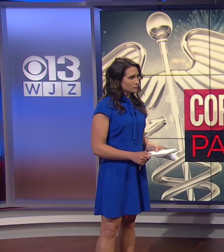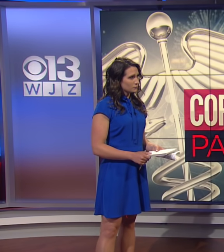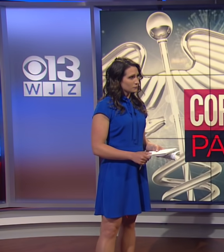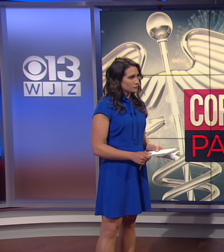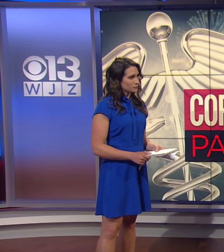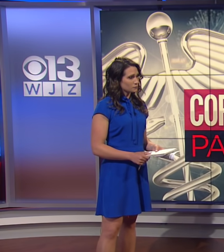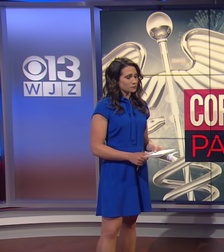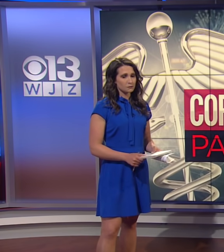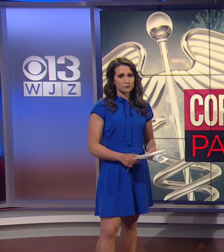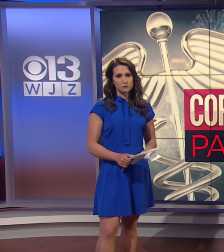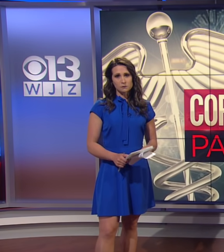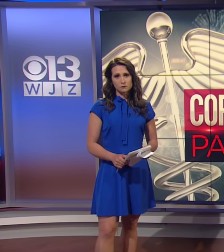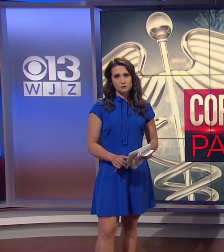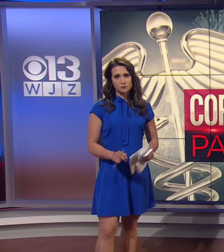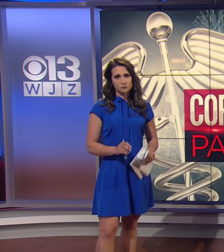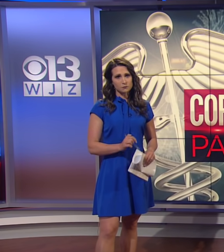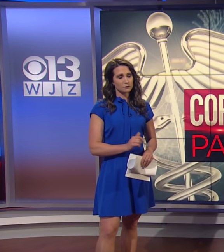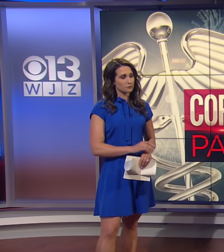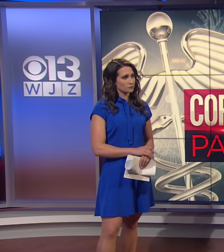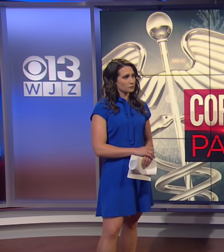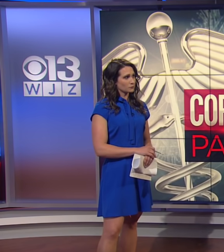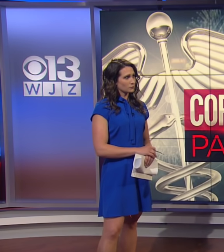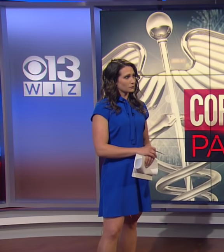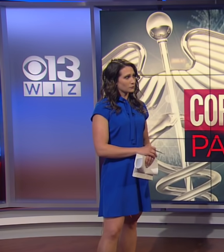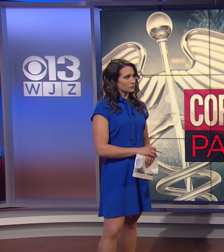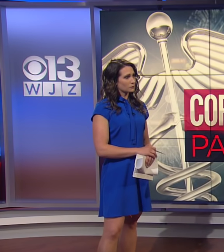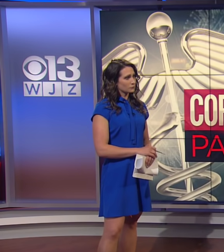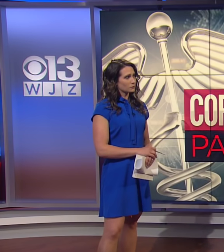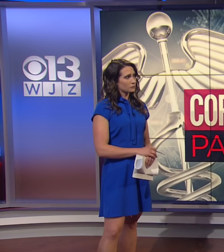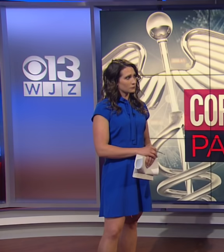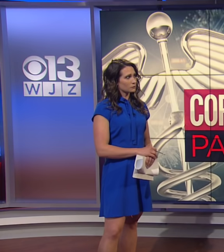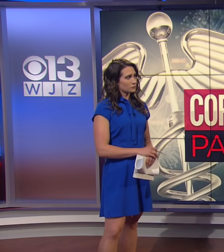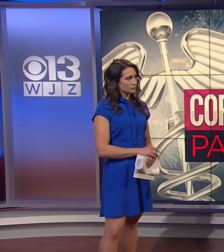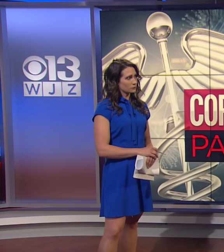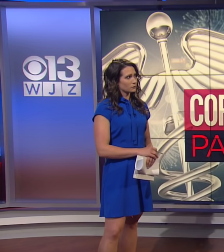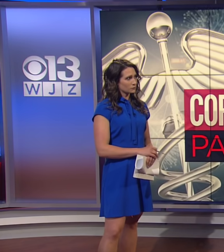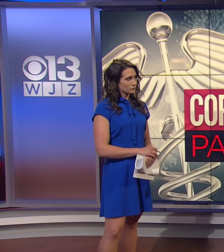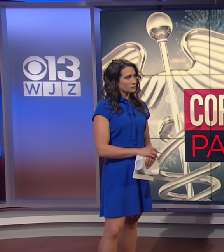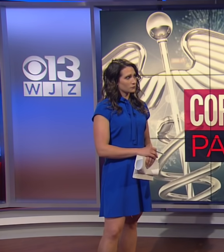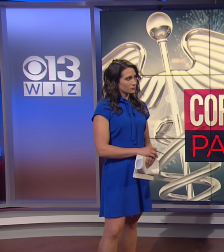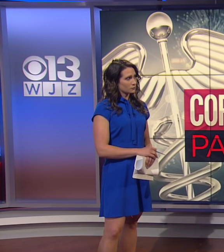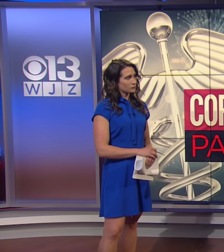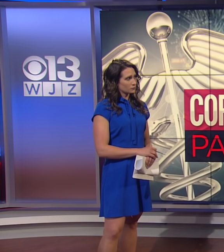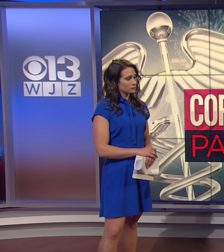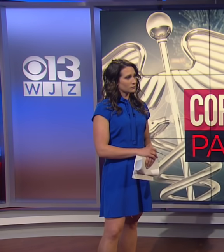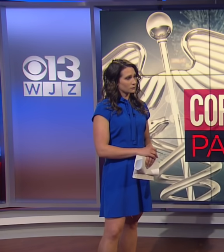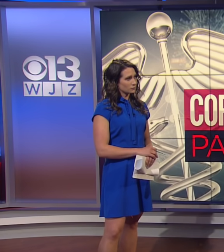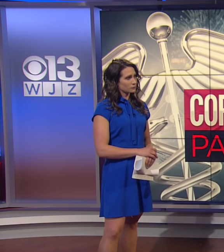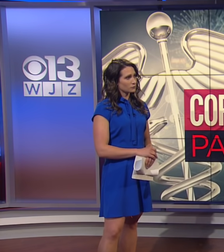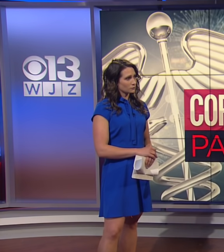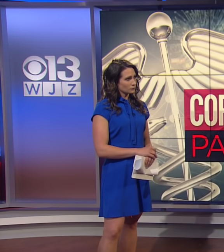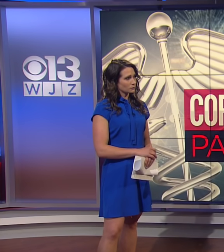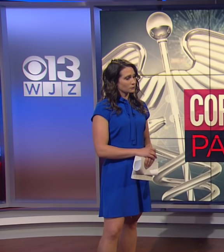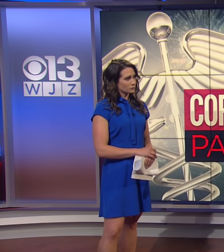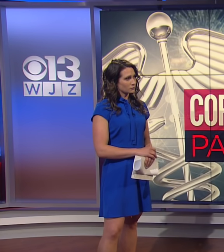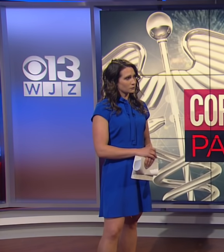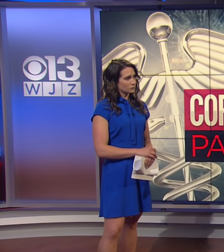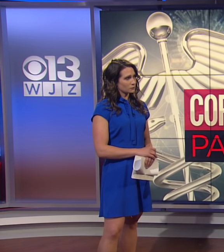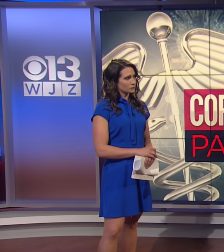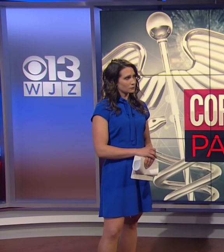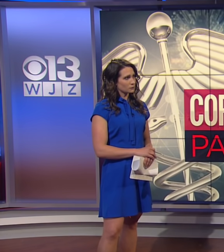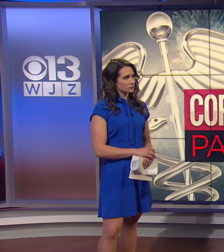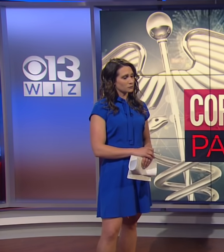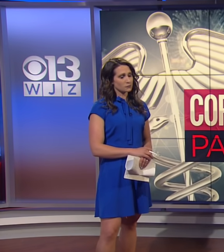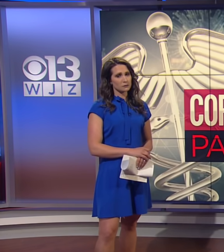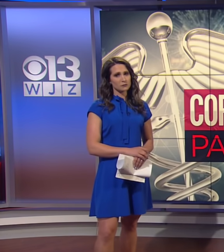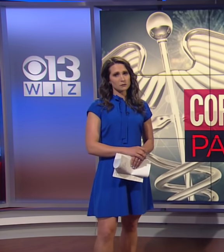thing he mentioned was that the numbers have held steady. He's been relying on science to make the decision on when to go, that the